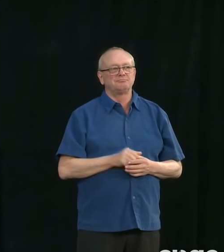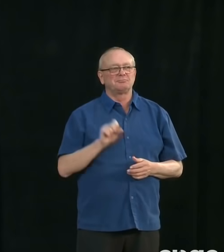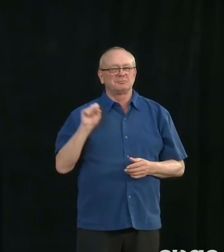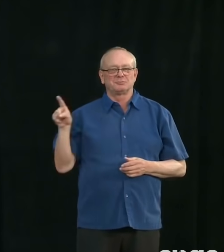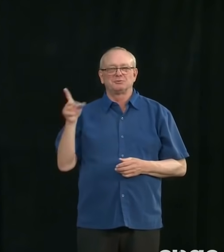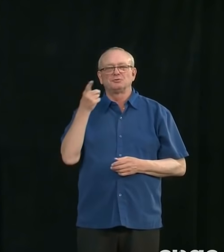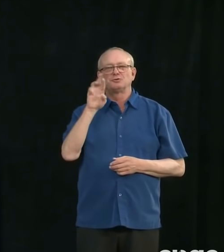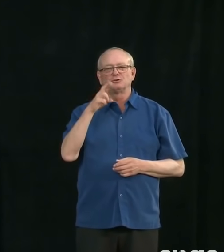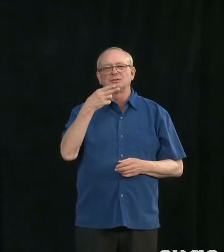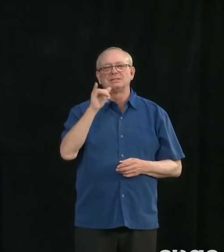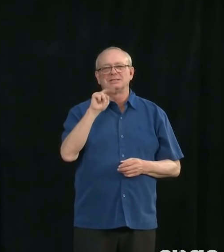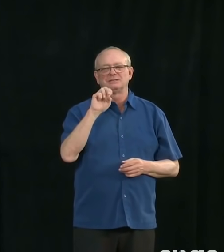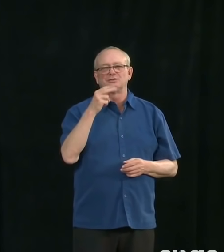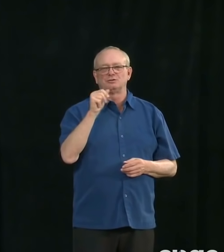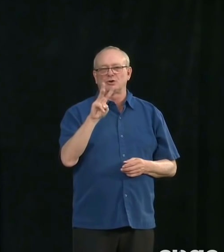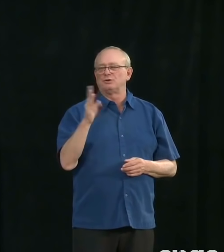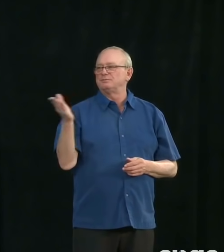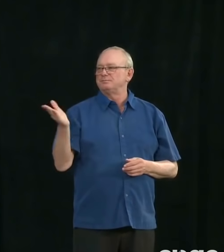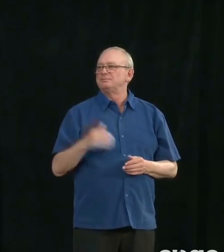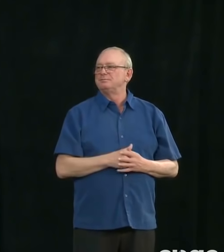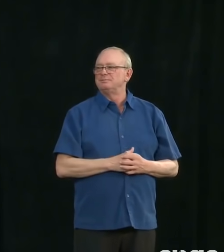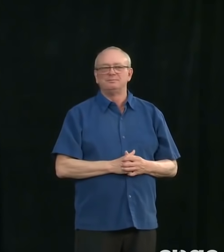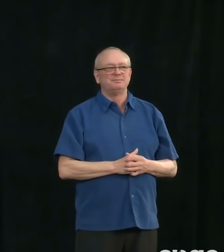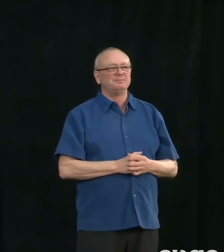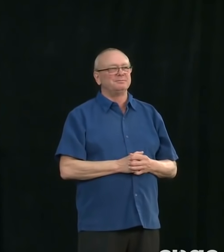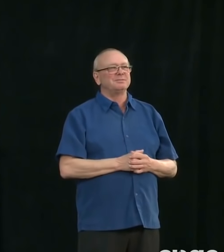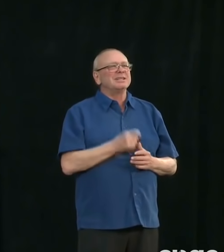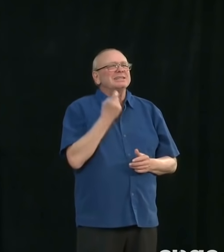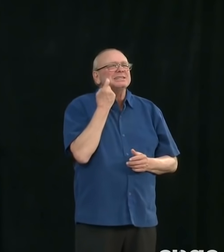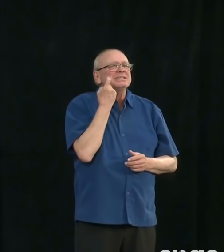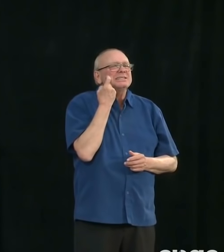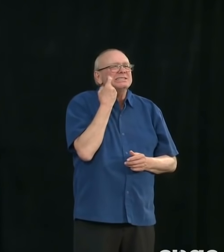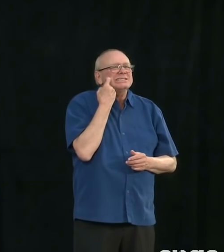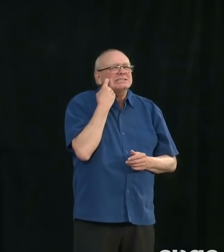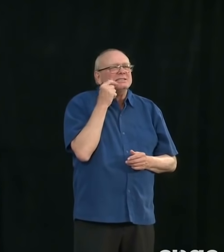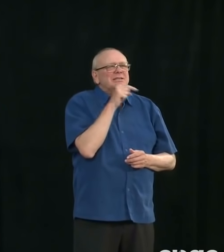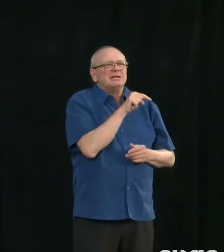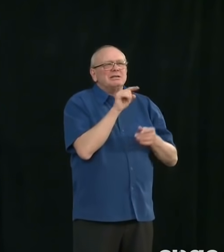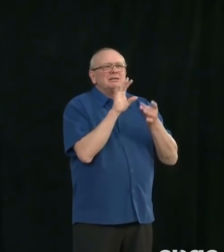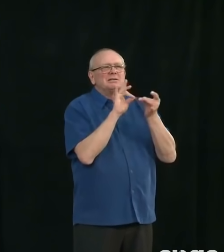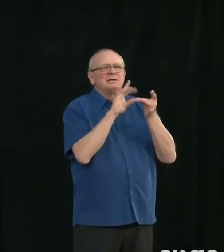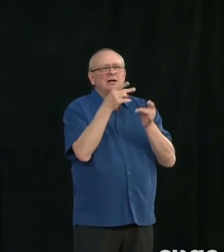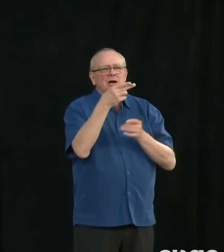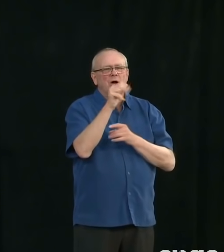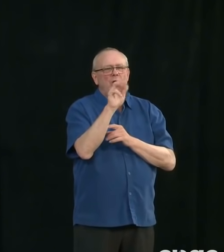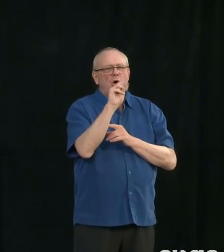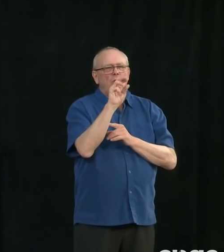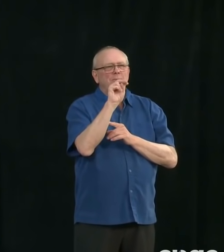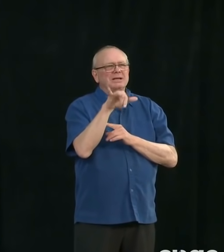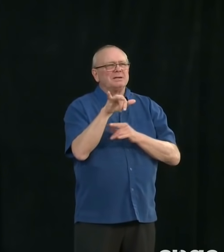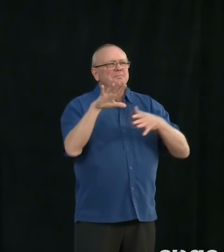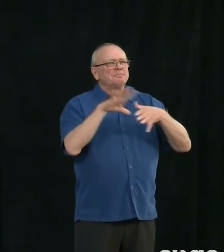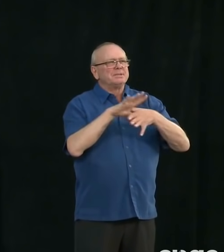said in your remarks that 1/3 of the cases found at the Harmony plant were done by testing